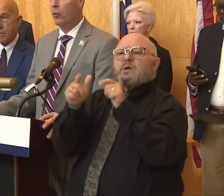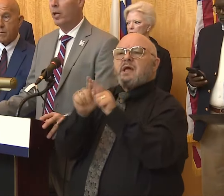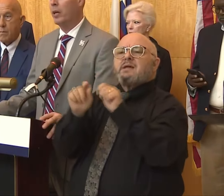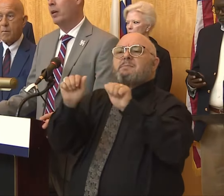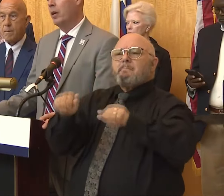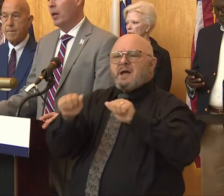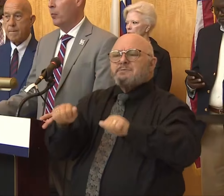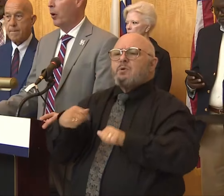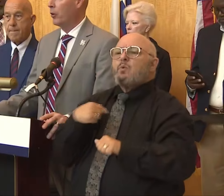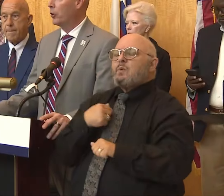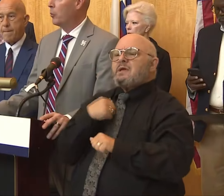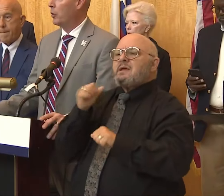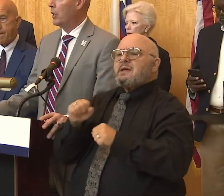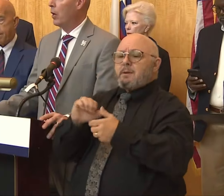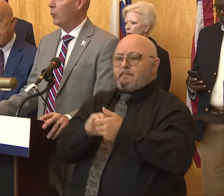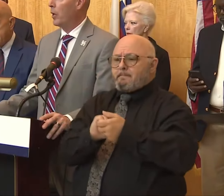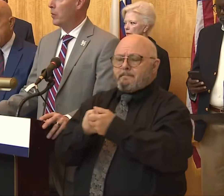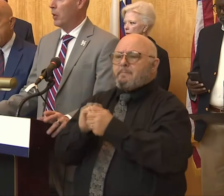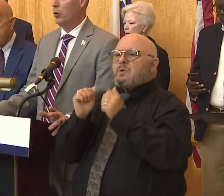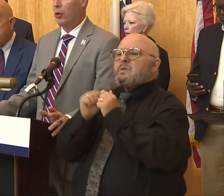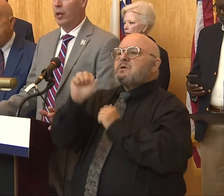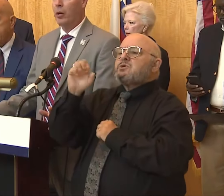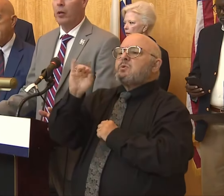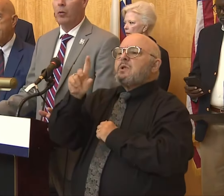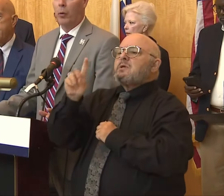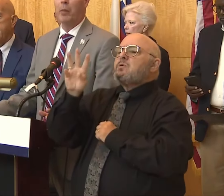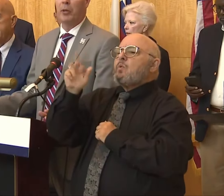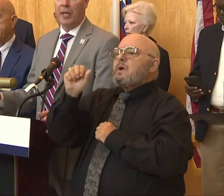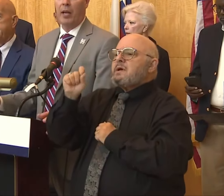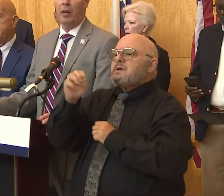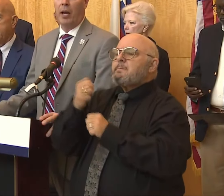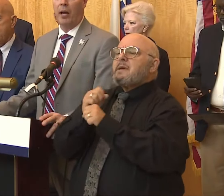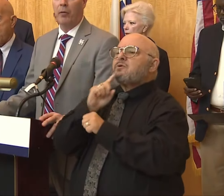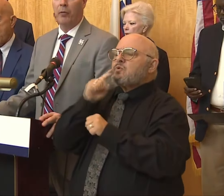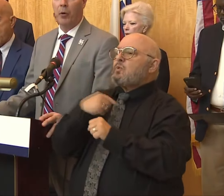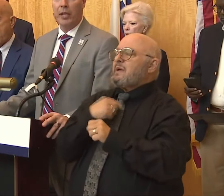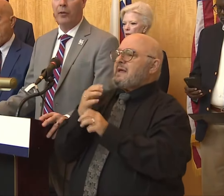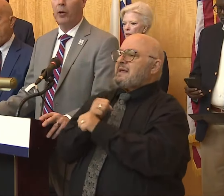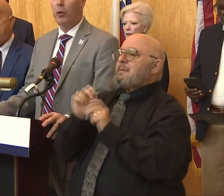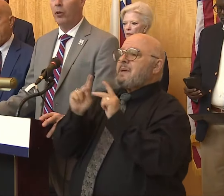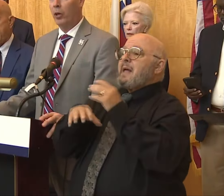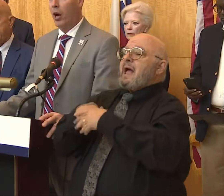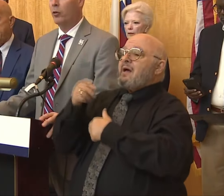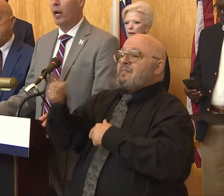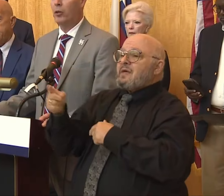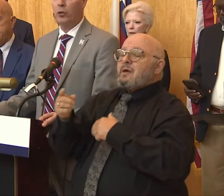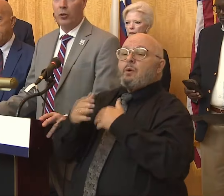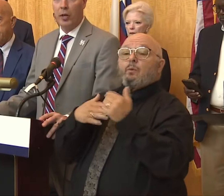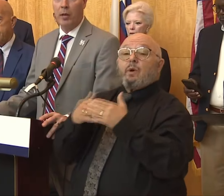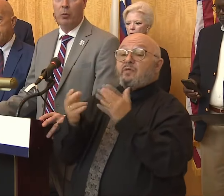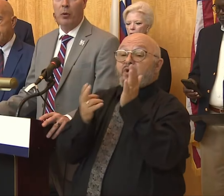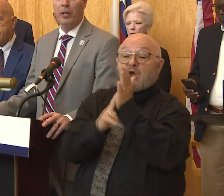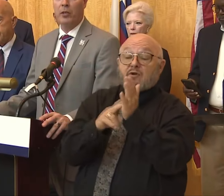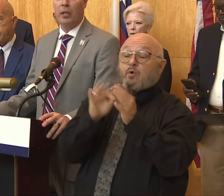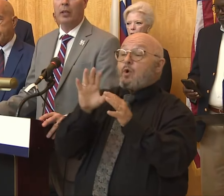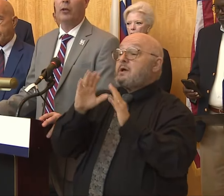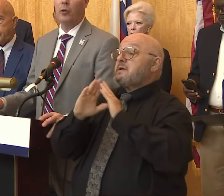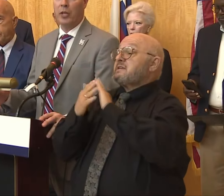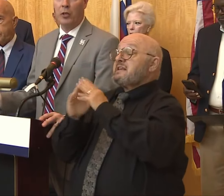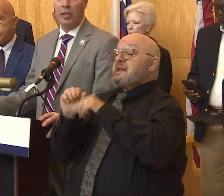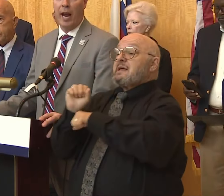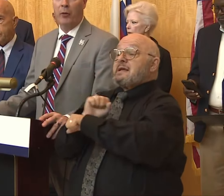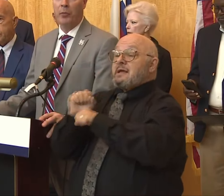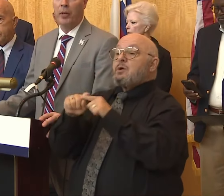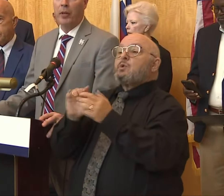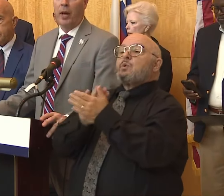so that we can, in partnership with Solid Waste, make sure that we're able to get folks out there, whether they're contractors or city employees, to clear